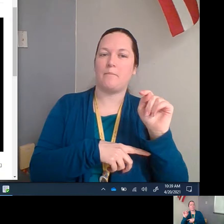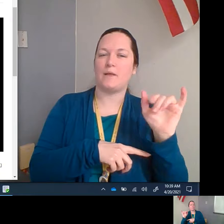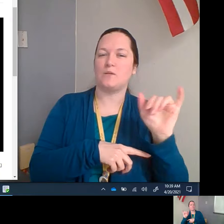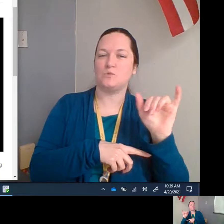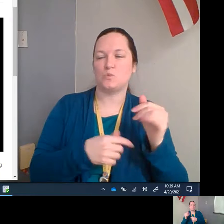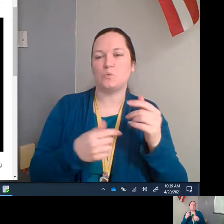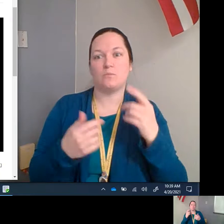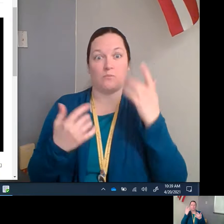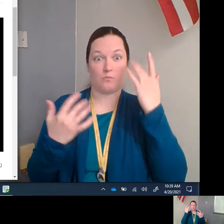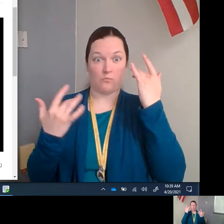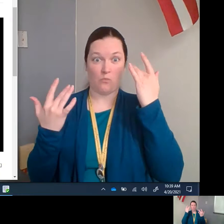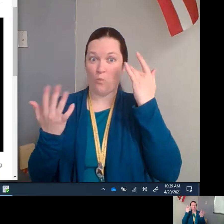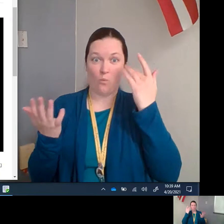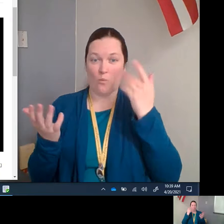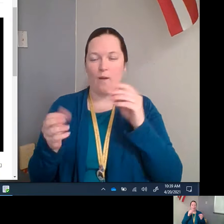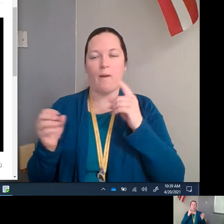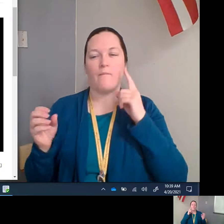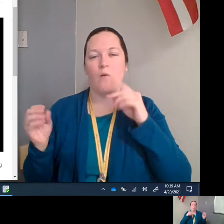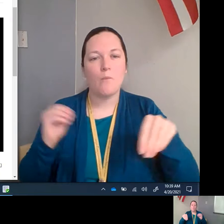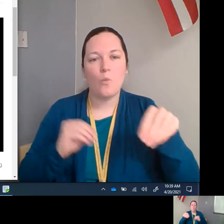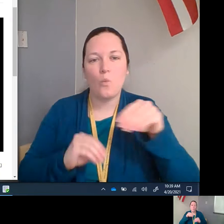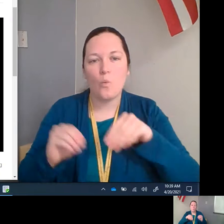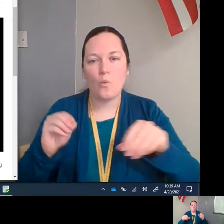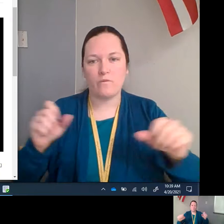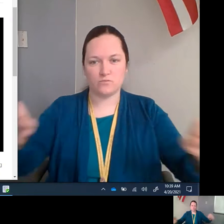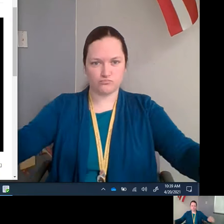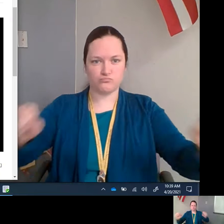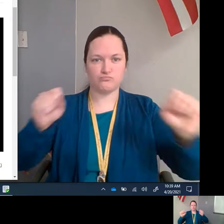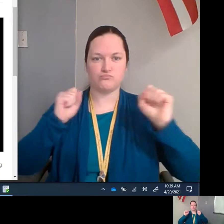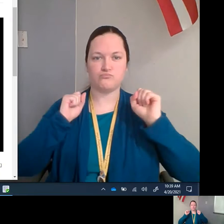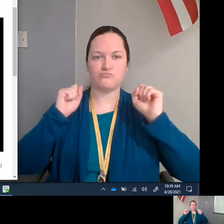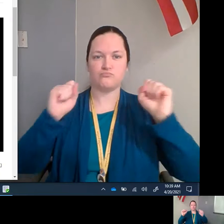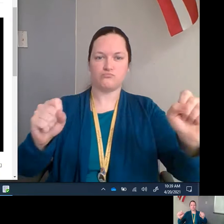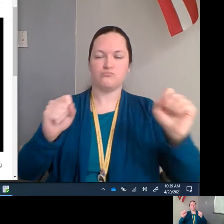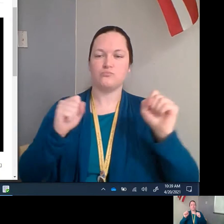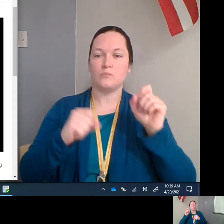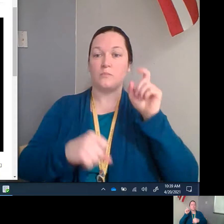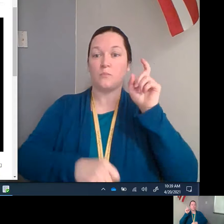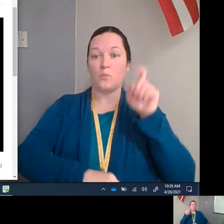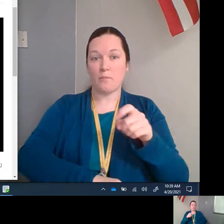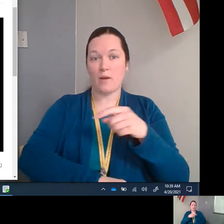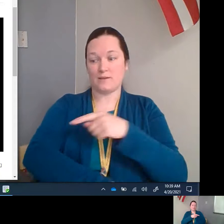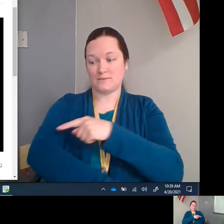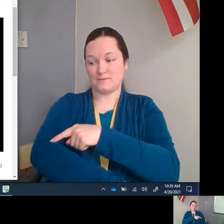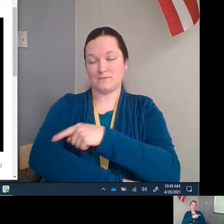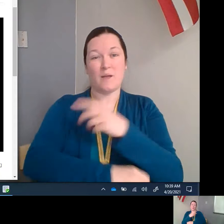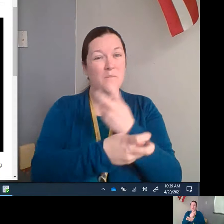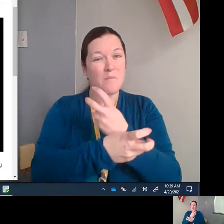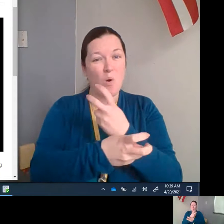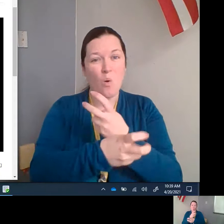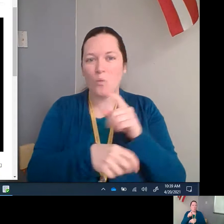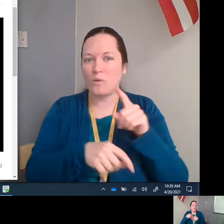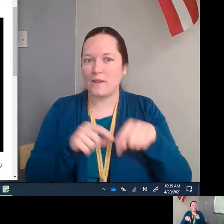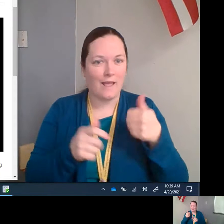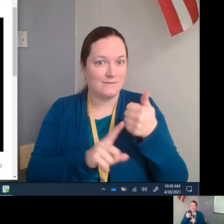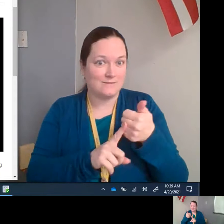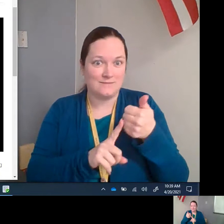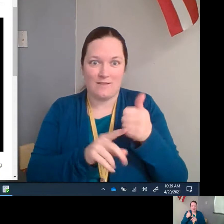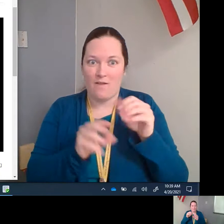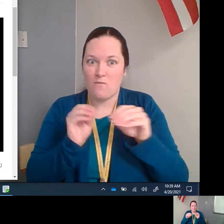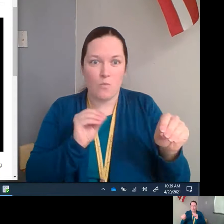movement. In order to get movement, you have to, since bone is static, you have to have a joint between adjoining bones so